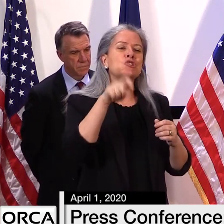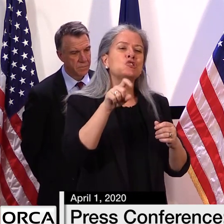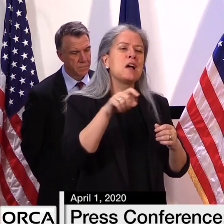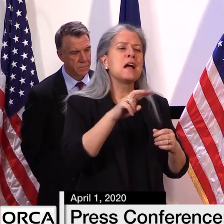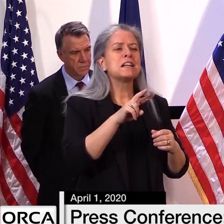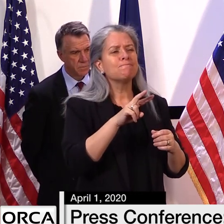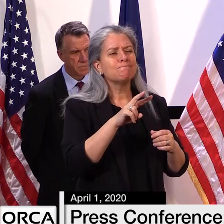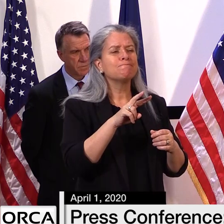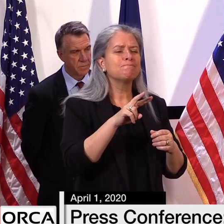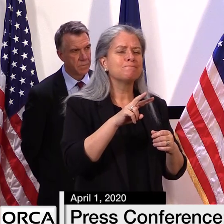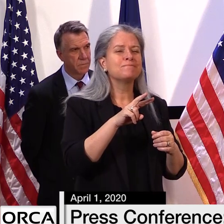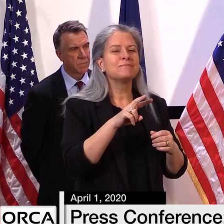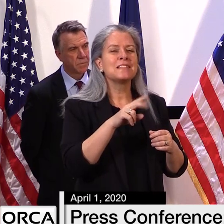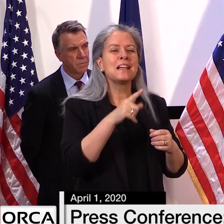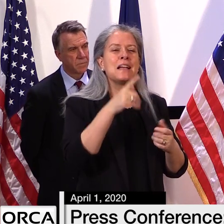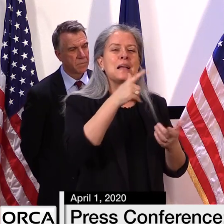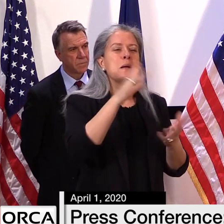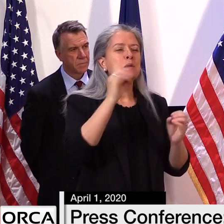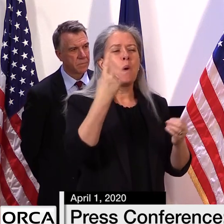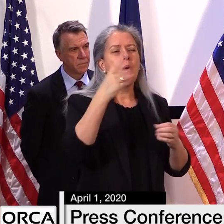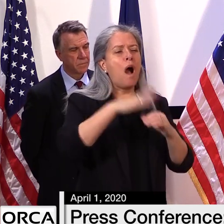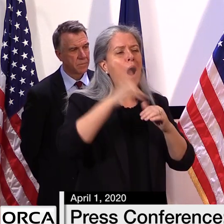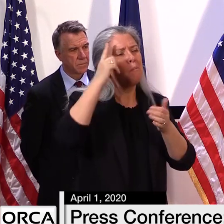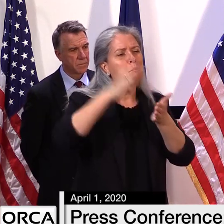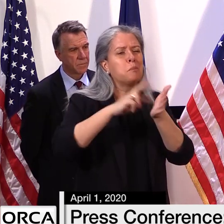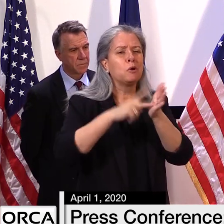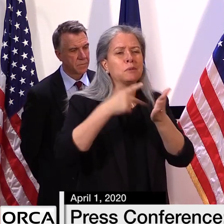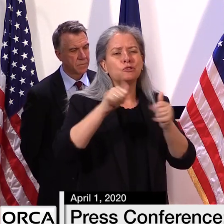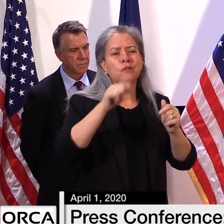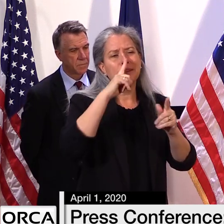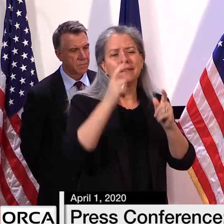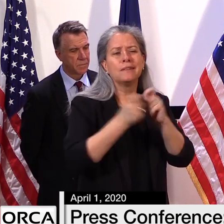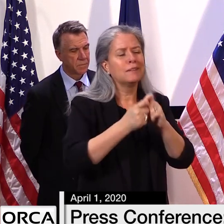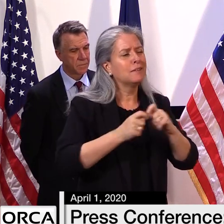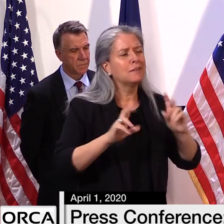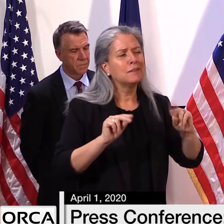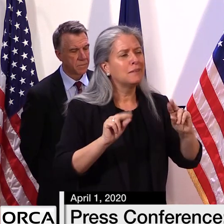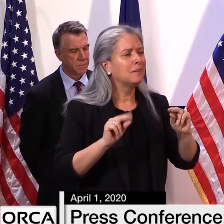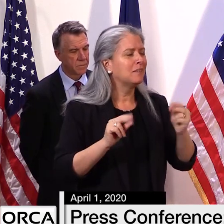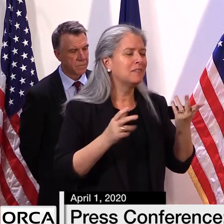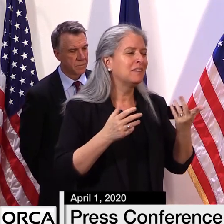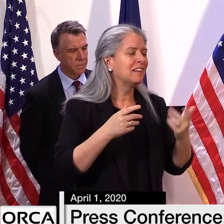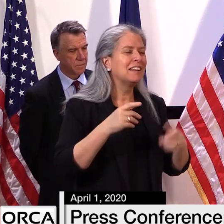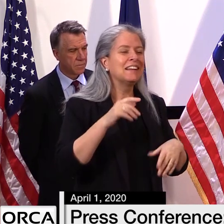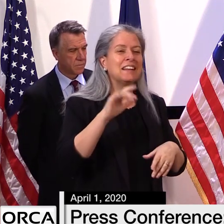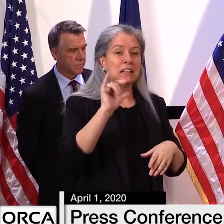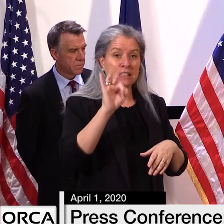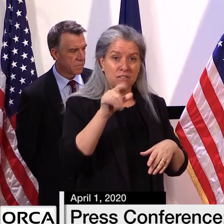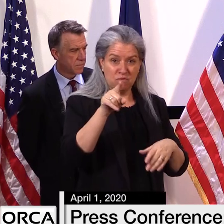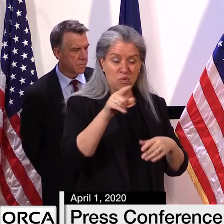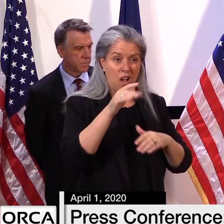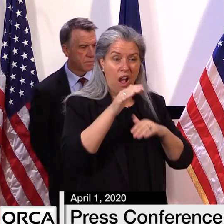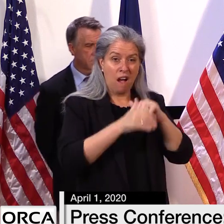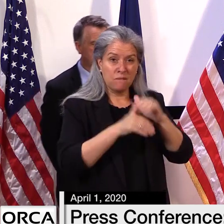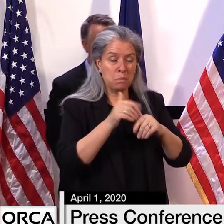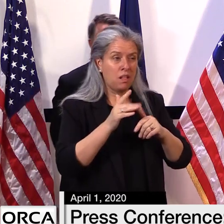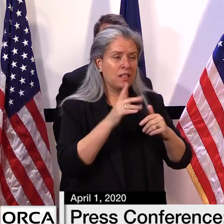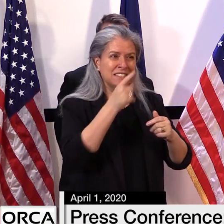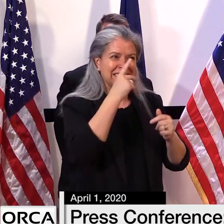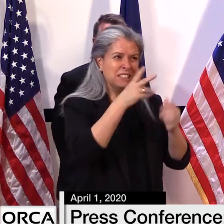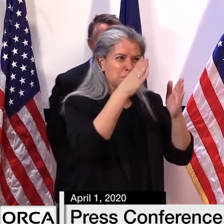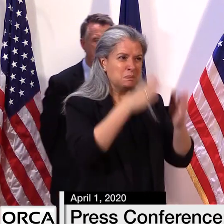if you're looking around and you think that somebody is putting somebody else at risk or in harm's way, if you're comfortable trying to educate